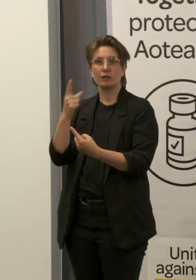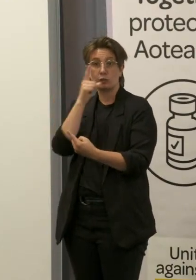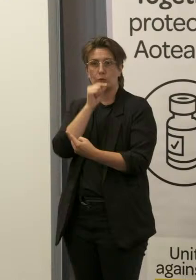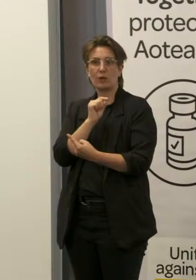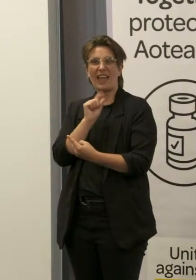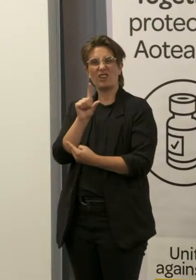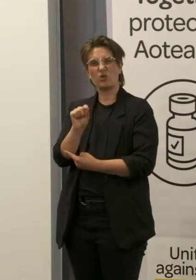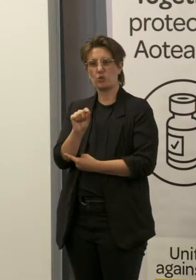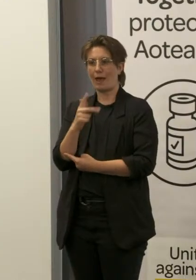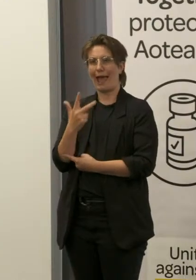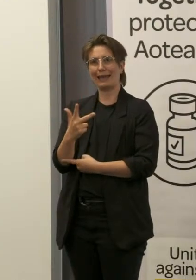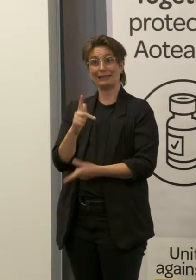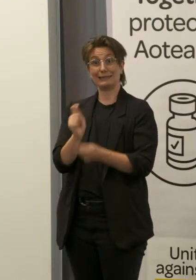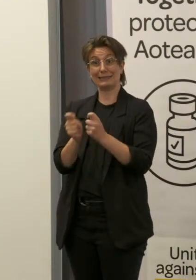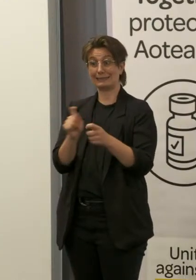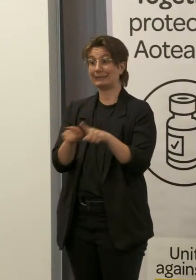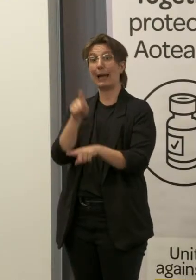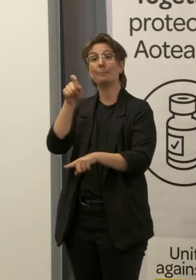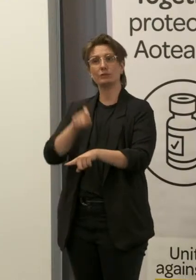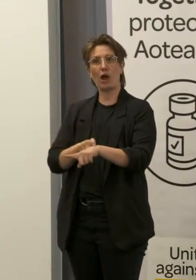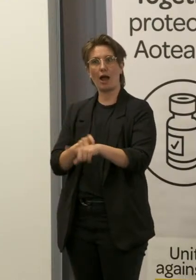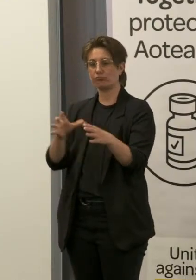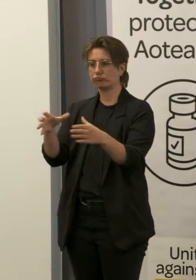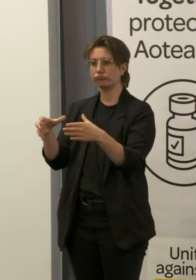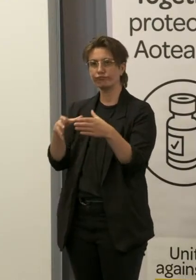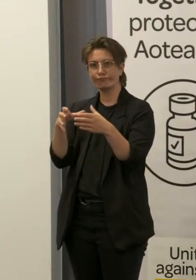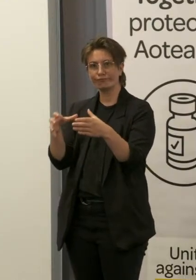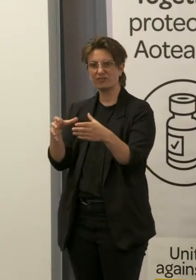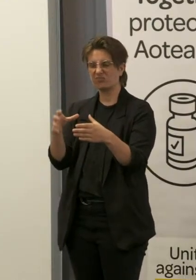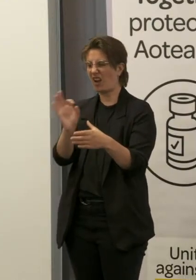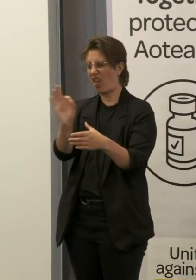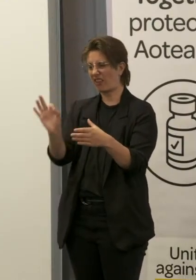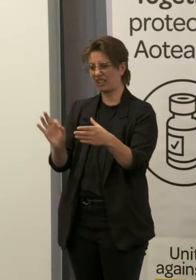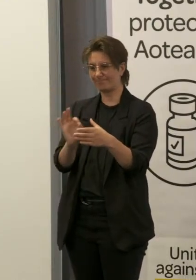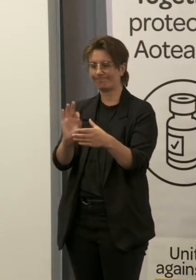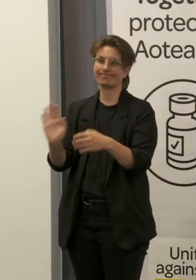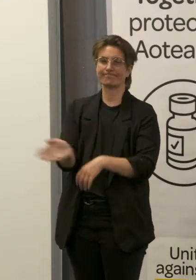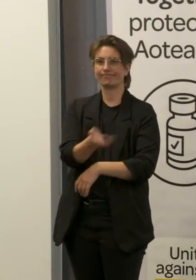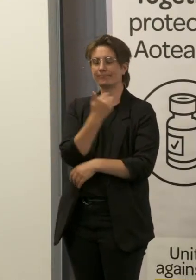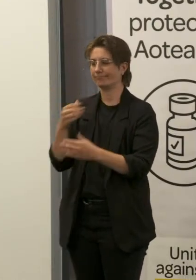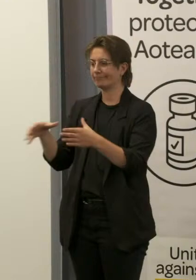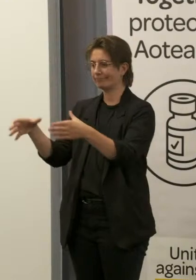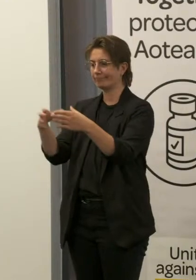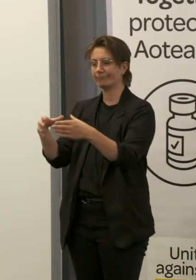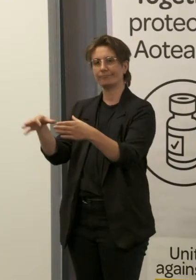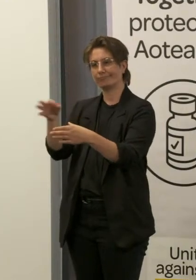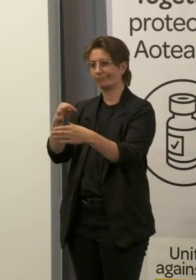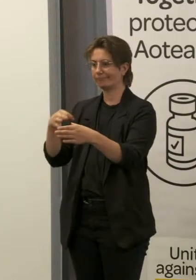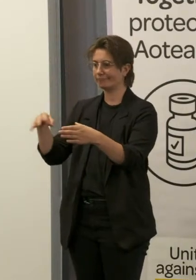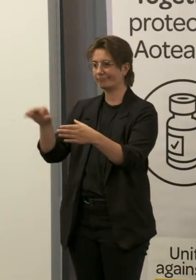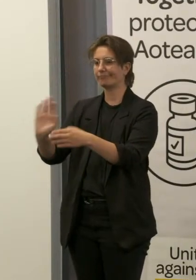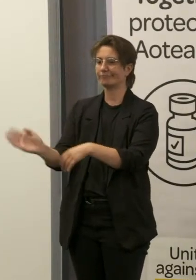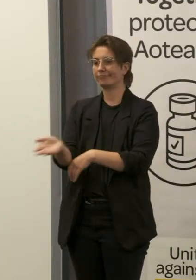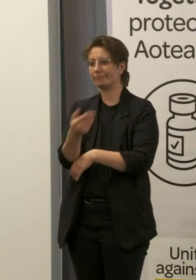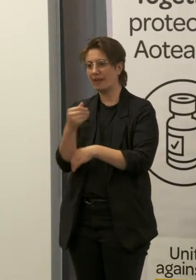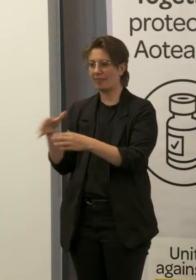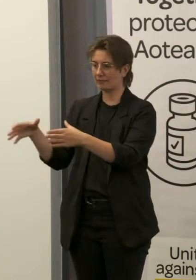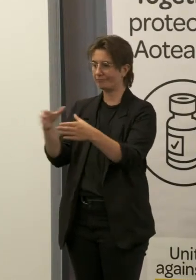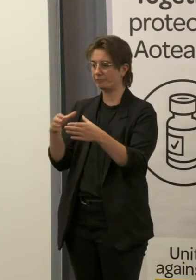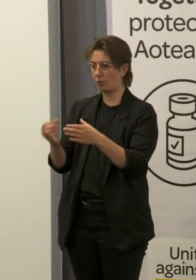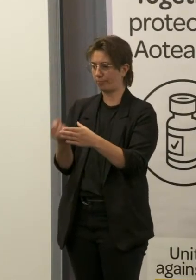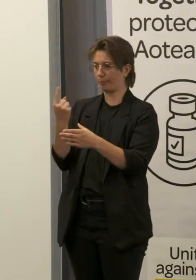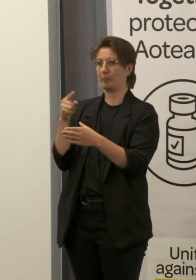up to 8 samples all at once, and mostly they will all come back negative. And if you get a positive result, you pull them all out and do them all